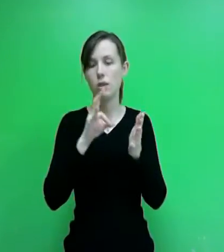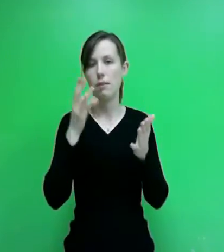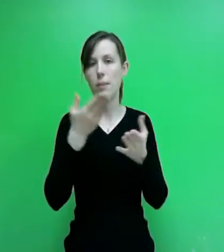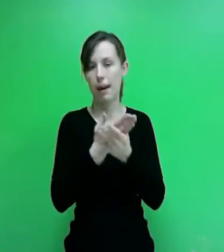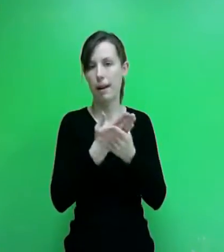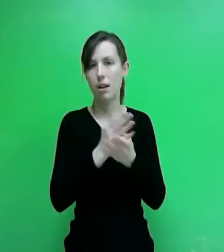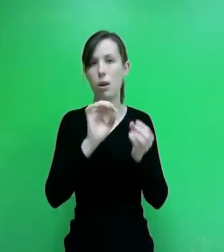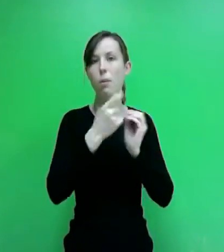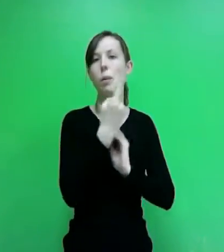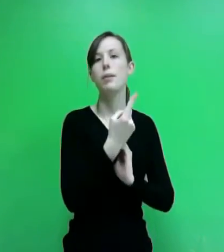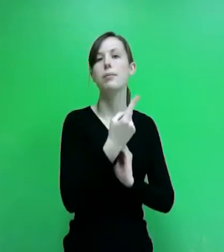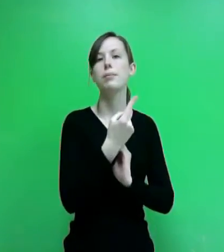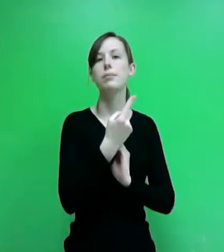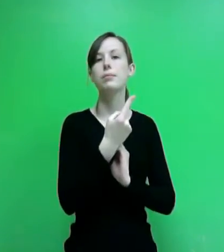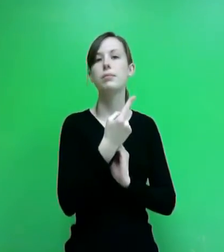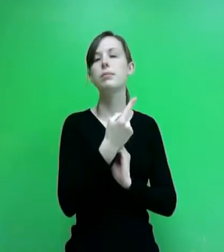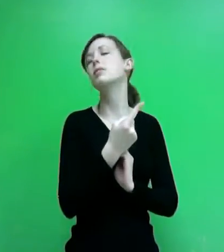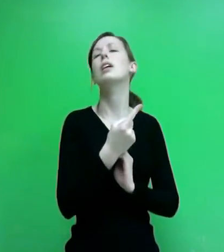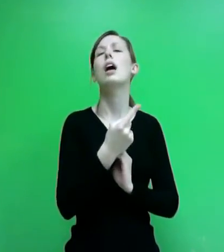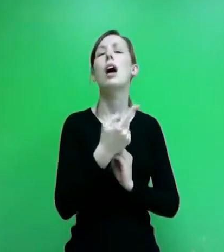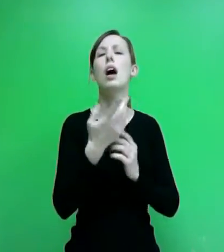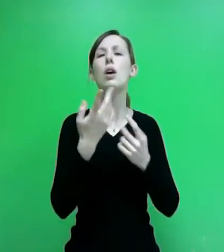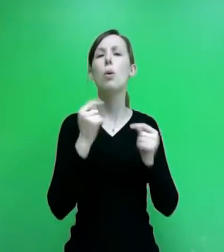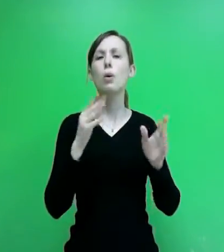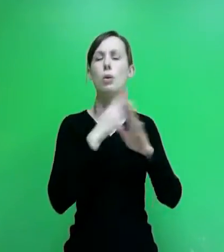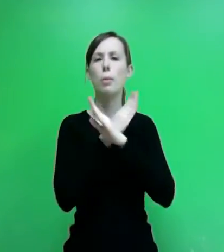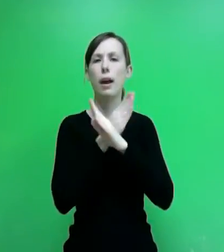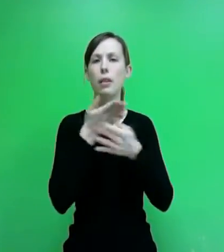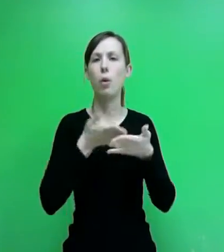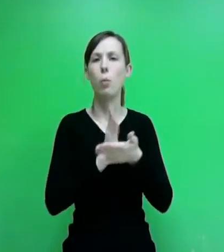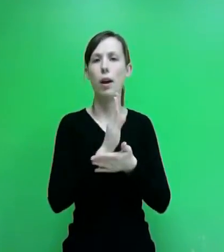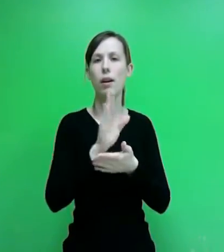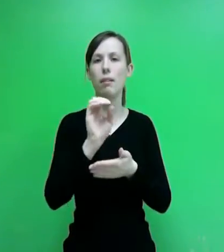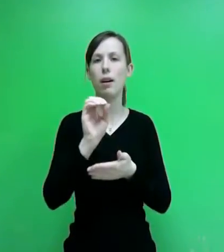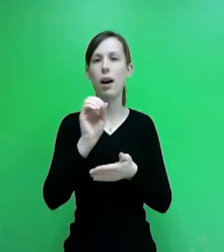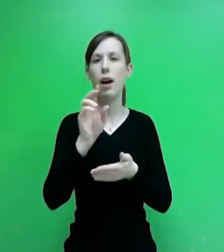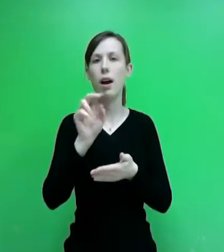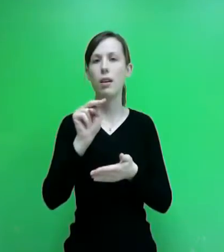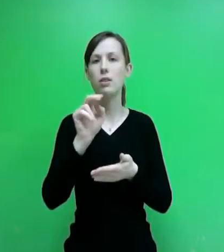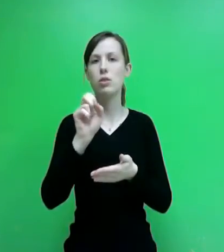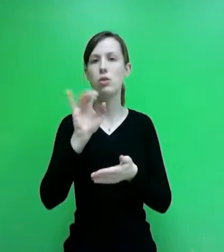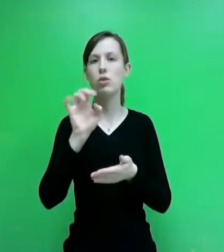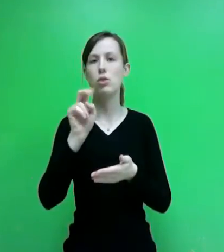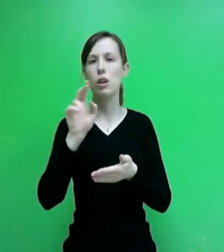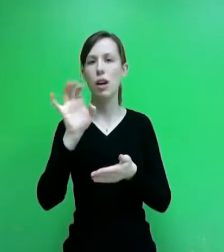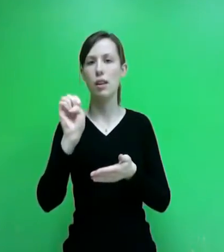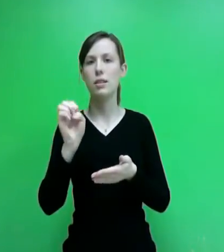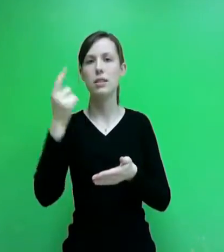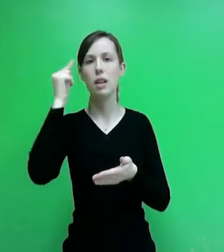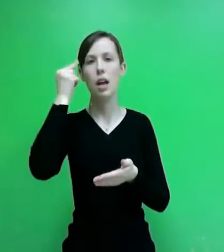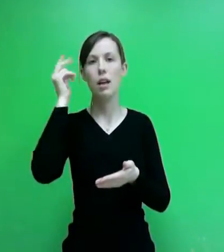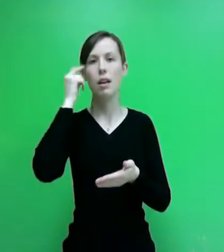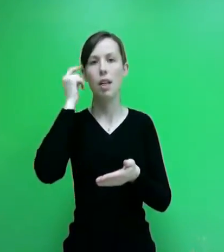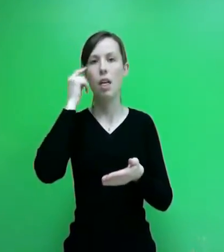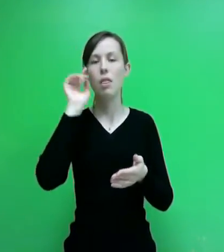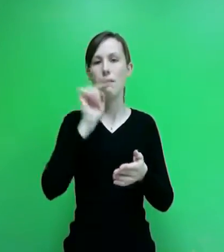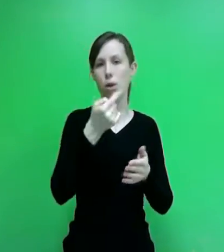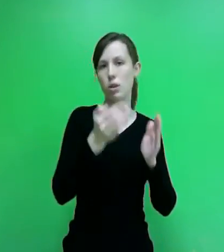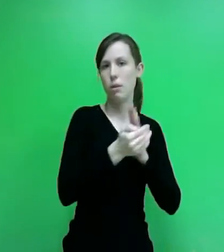1, in order to protect the right of conscience, the First Amendment guarantees us the freedom of speech, freedom